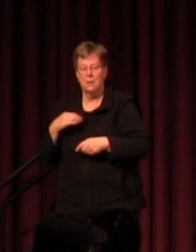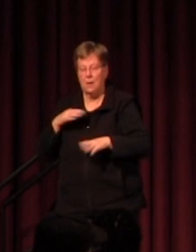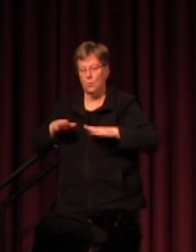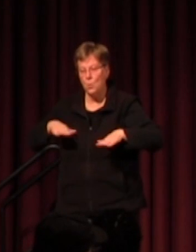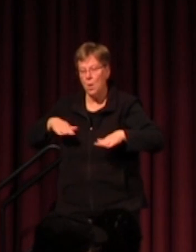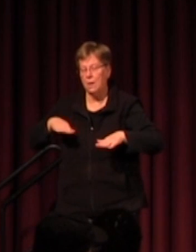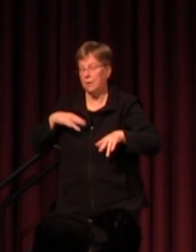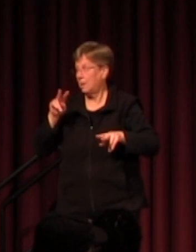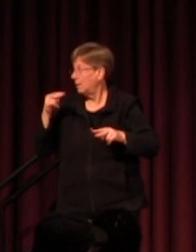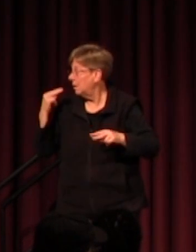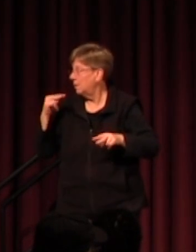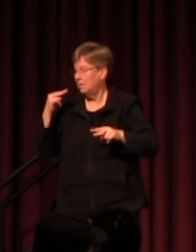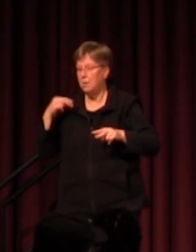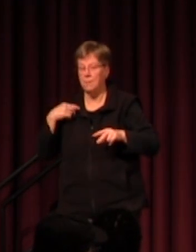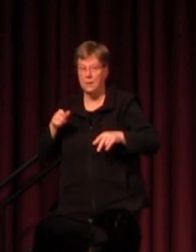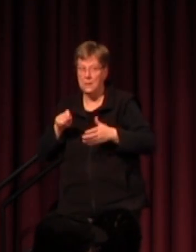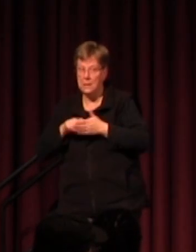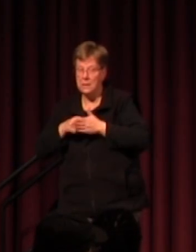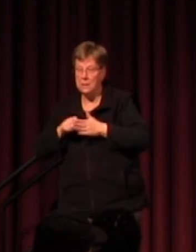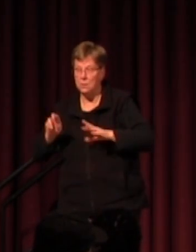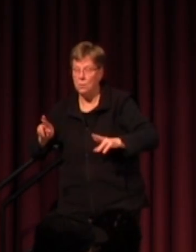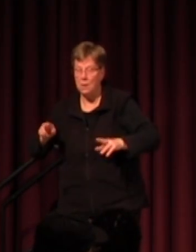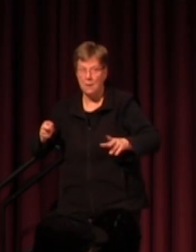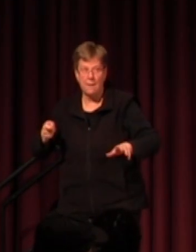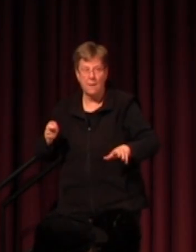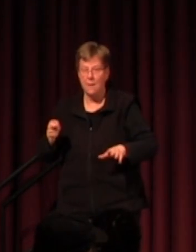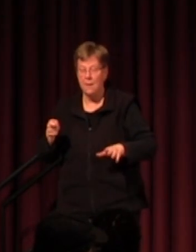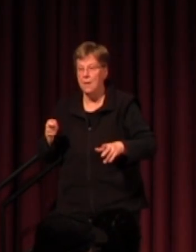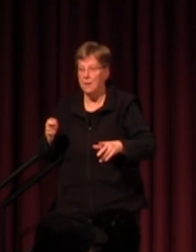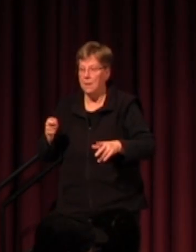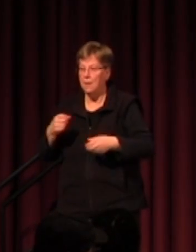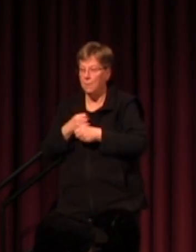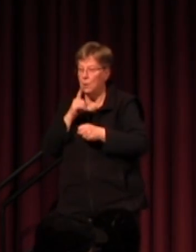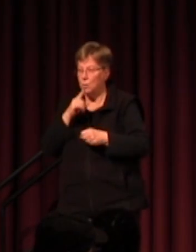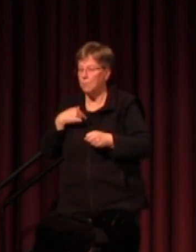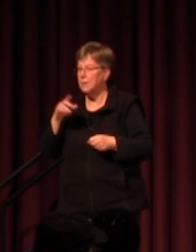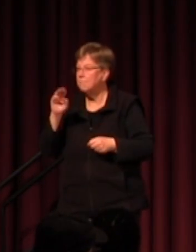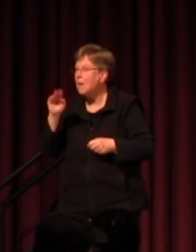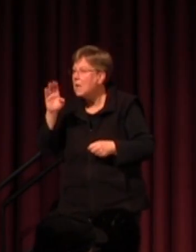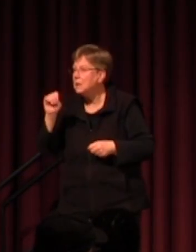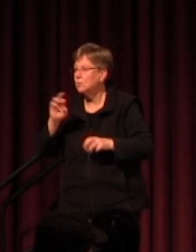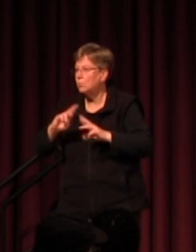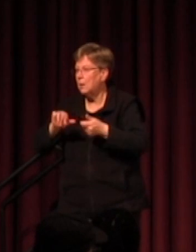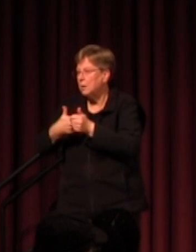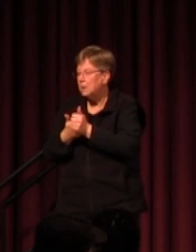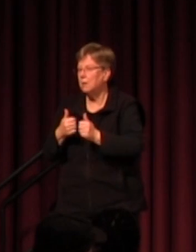walking, kept my keys poised, made sure I had some sort of mace or something else in my purse.